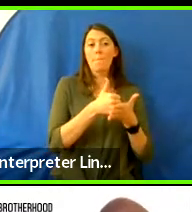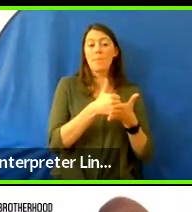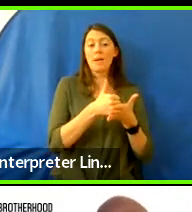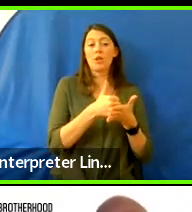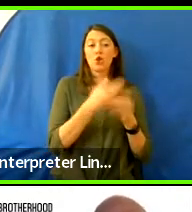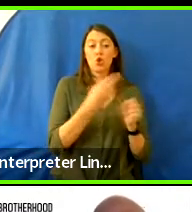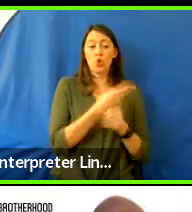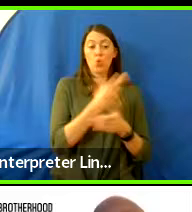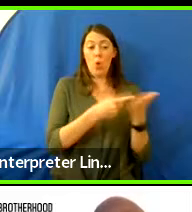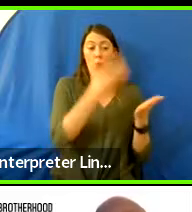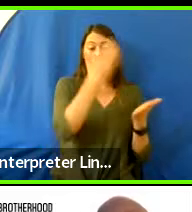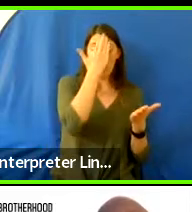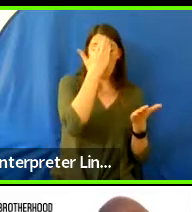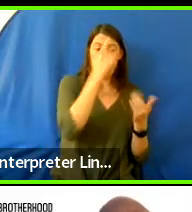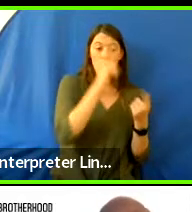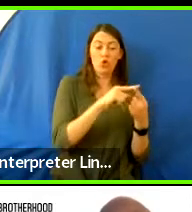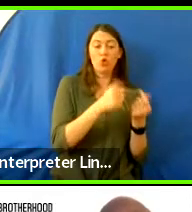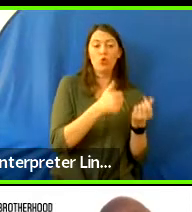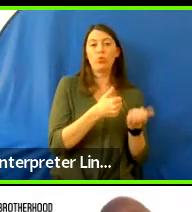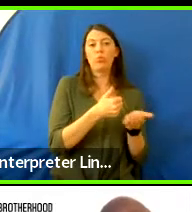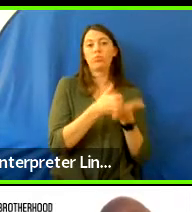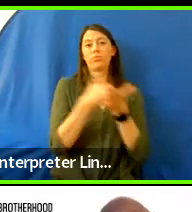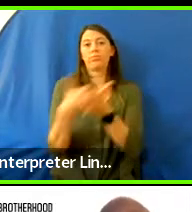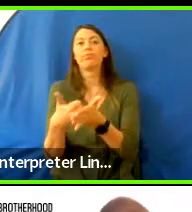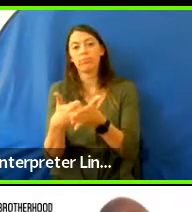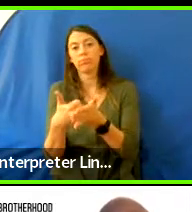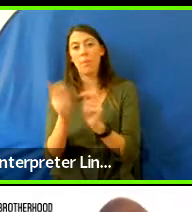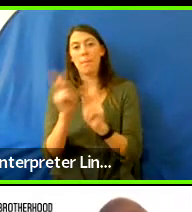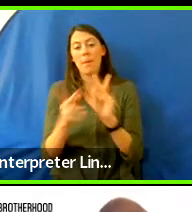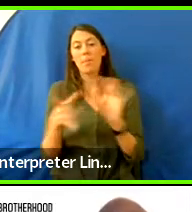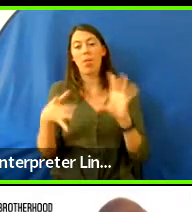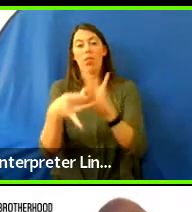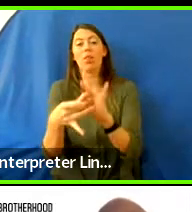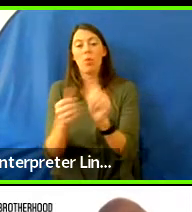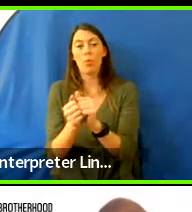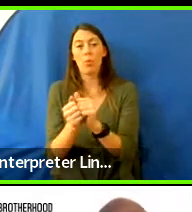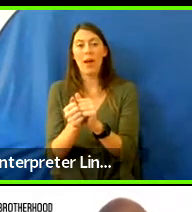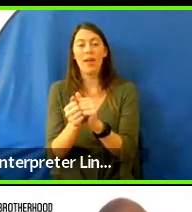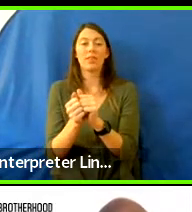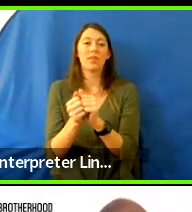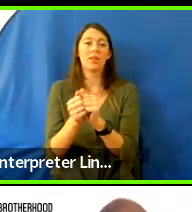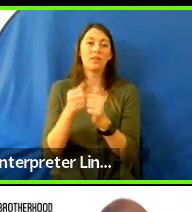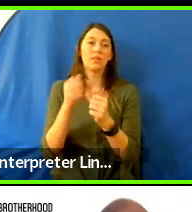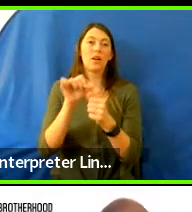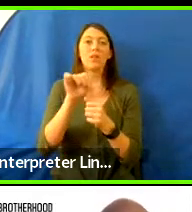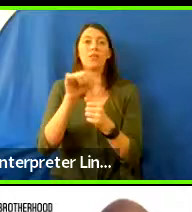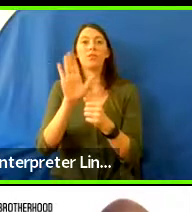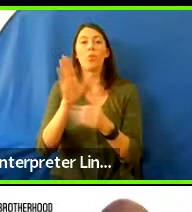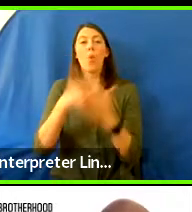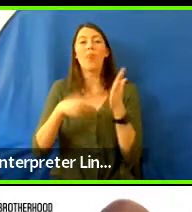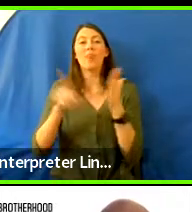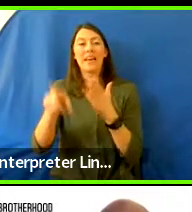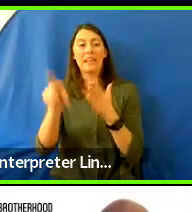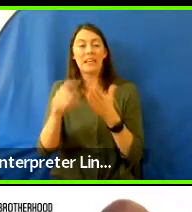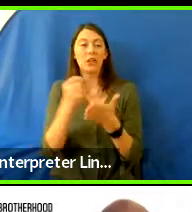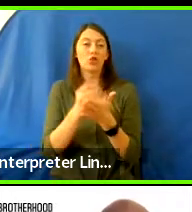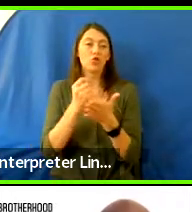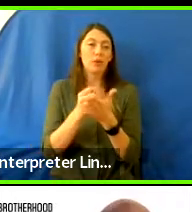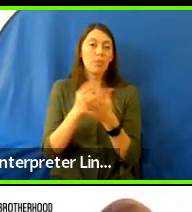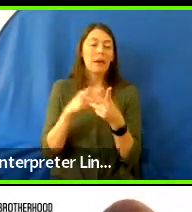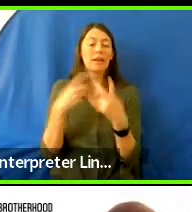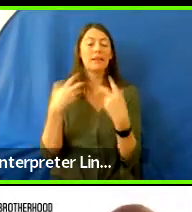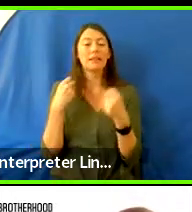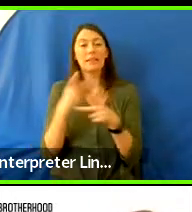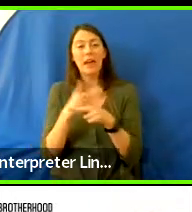healthcare, et cetera. And so the question really got kicked back to the folks in our breakout group, which was a mix of different people